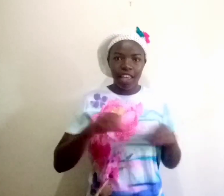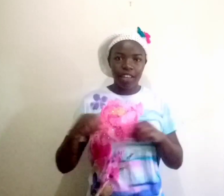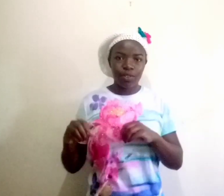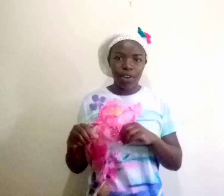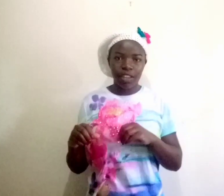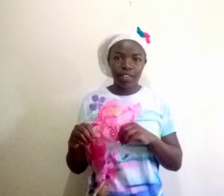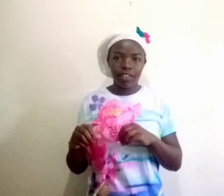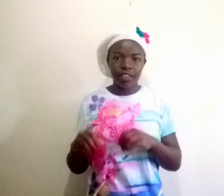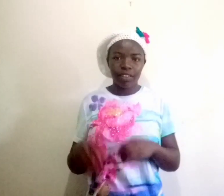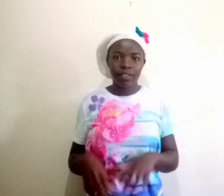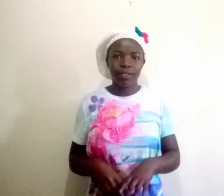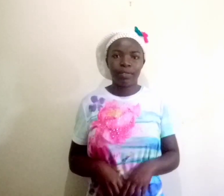Exodus,